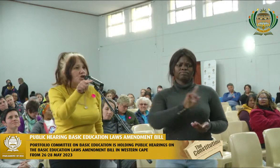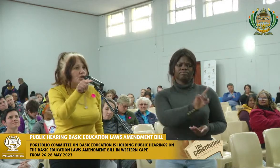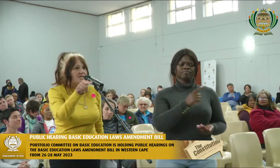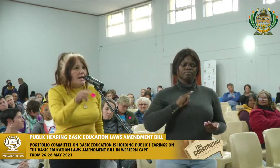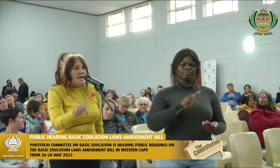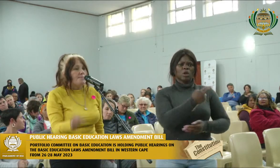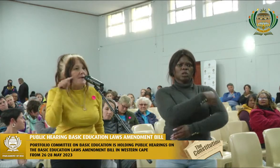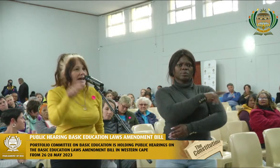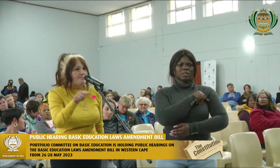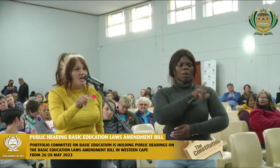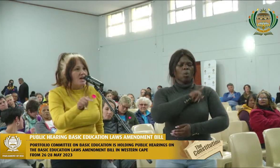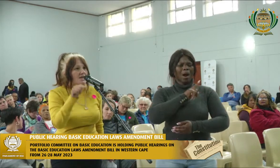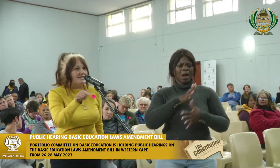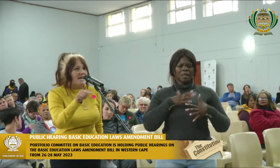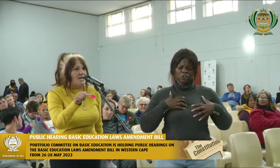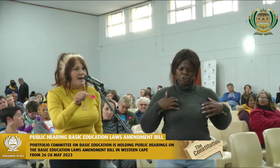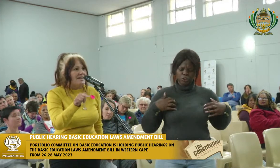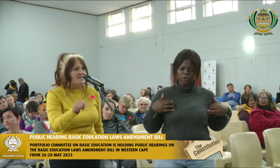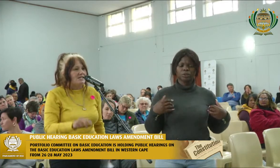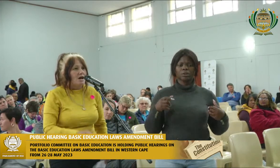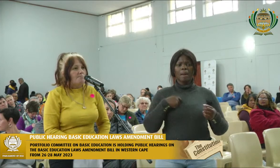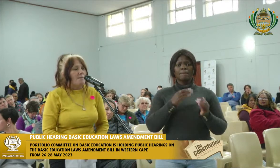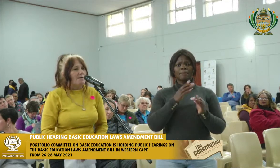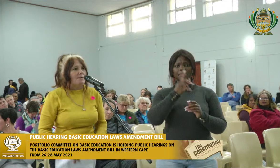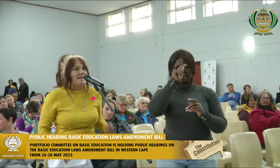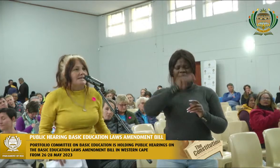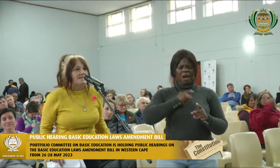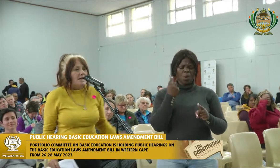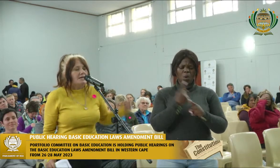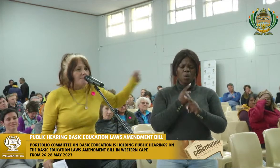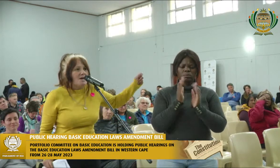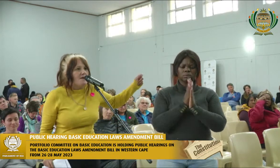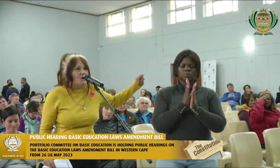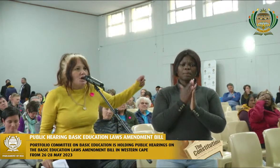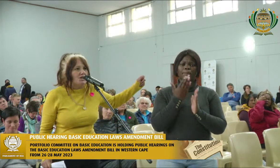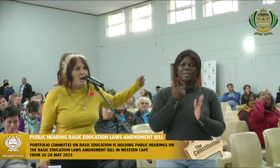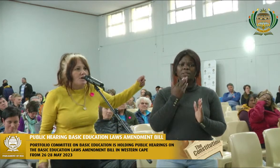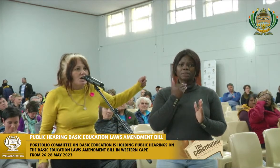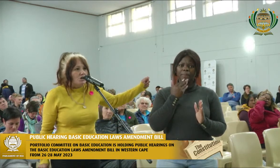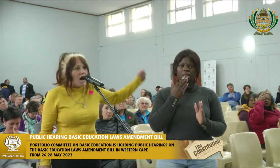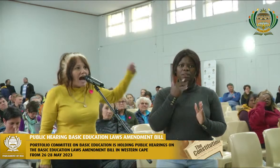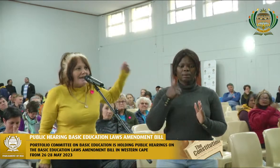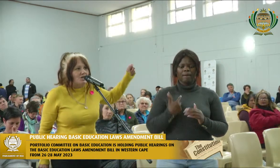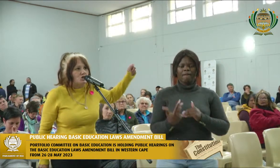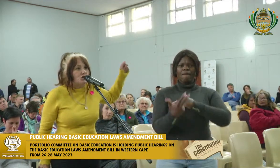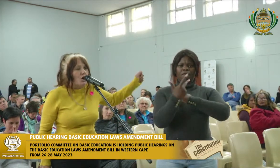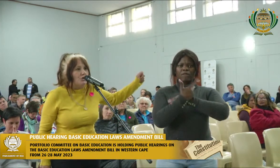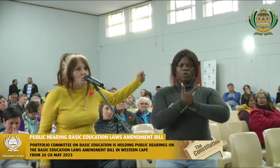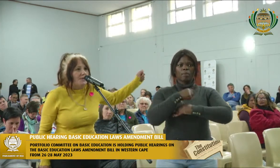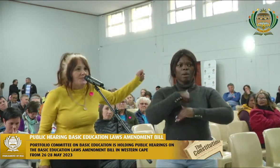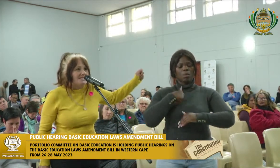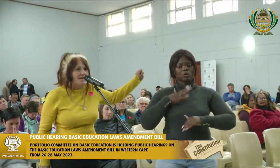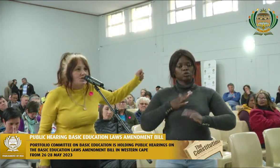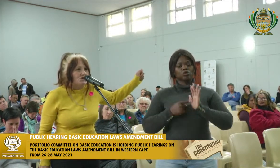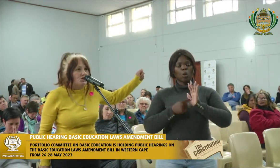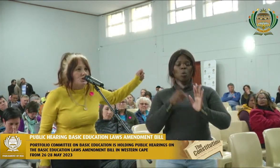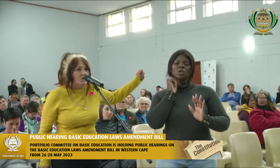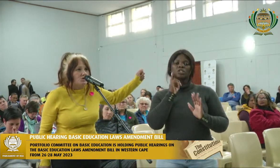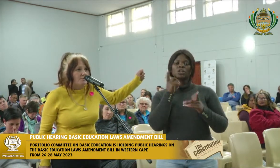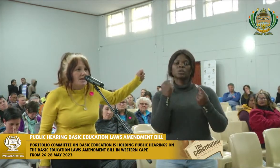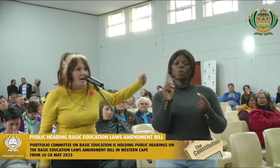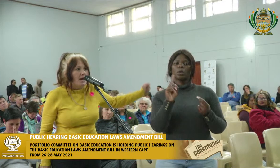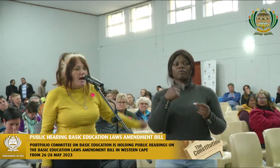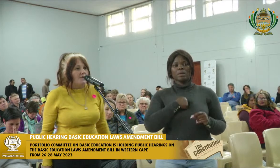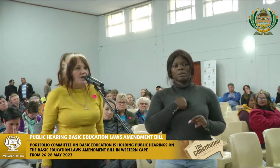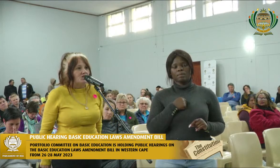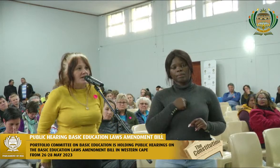he endured. He begged me on a daily basis, Mommy, please give me a video camera so I can show you what these teachers are doing